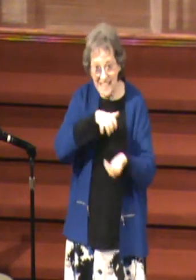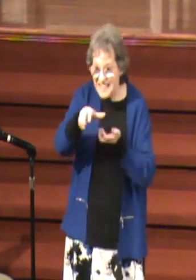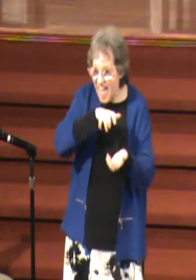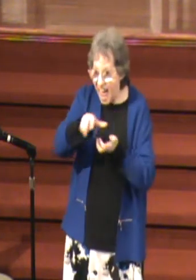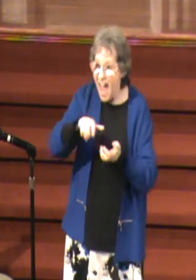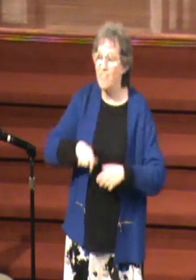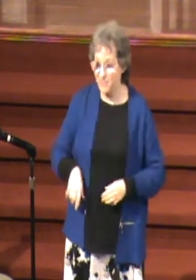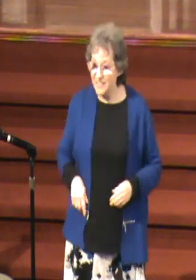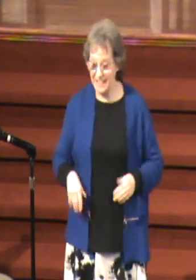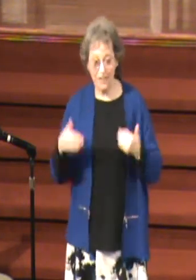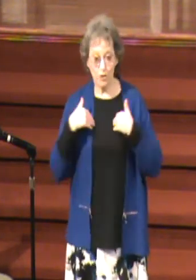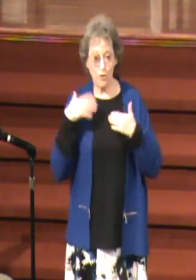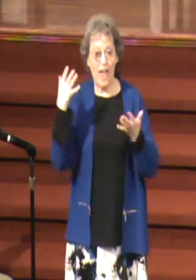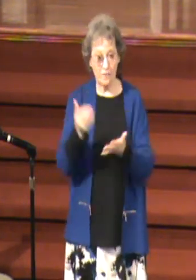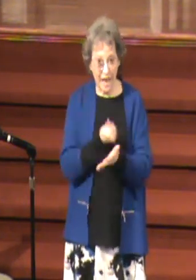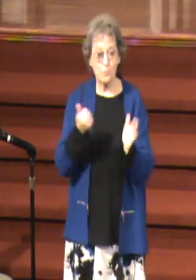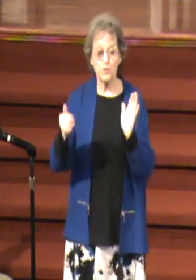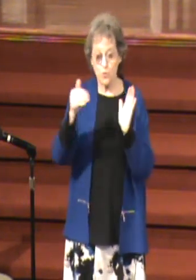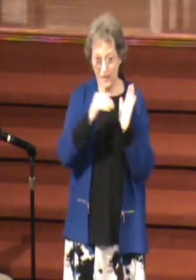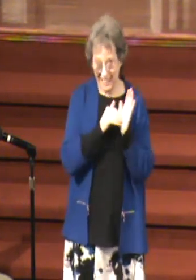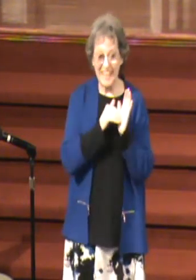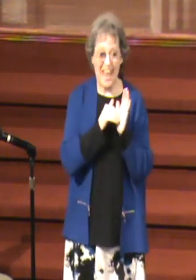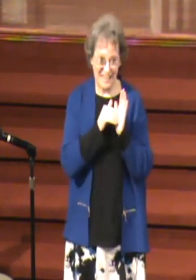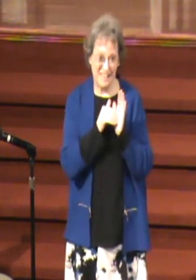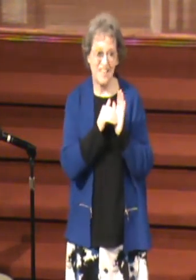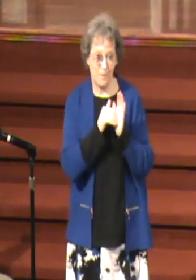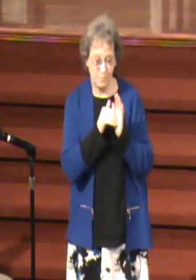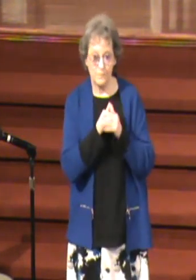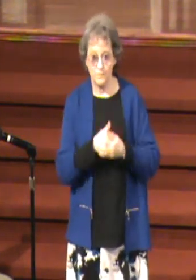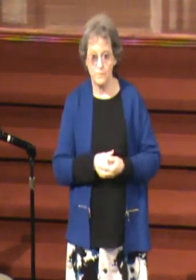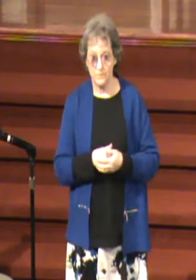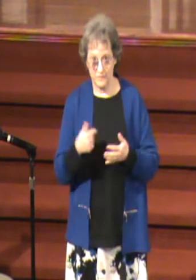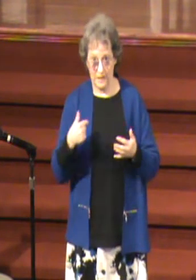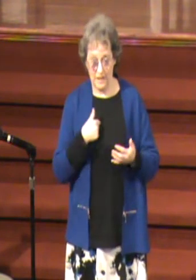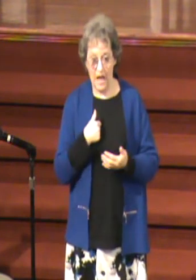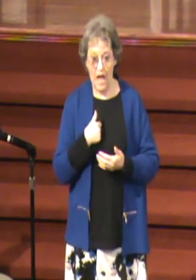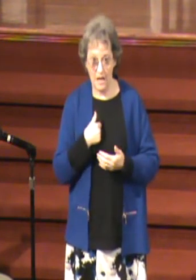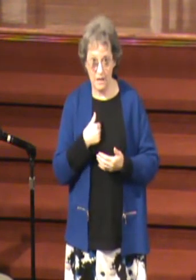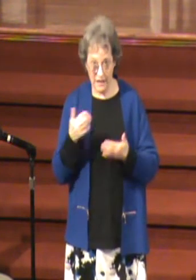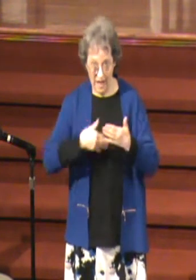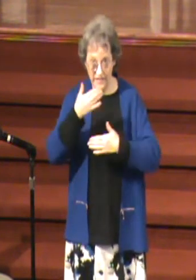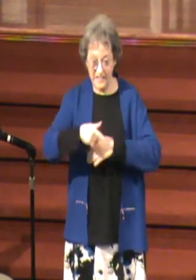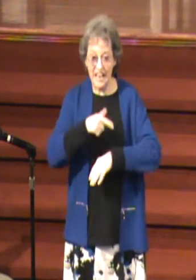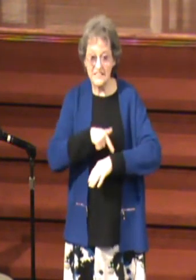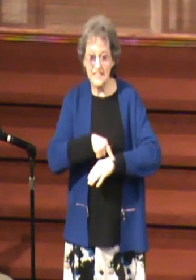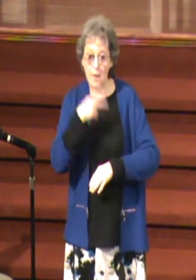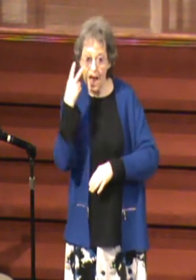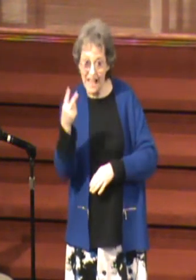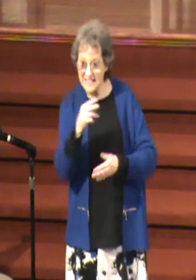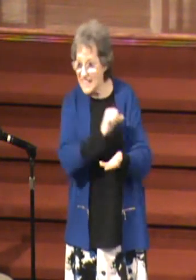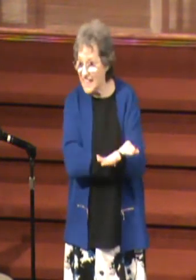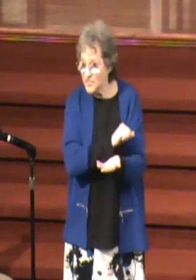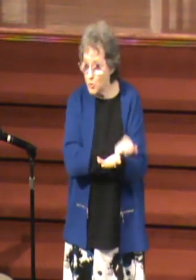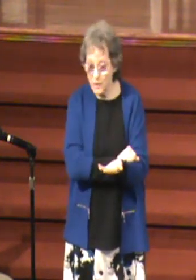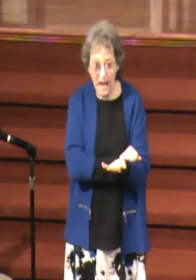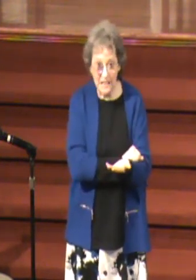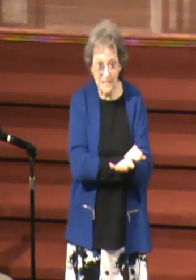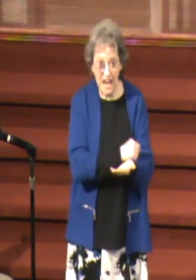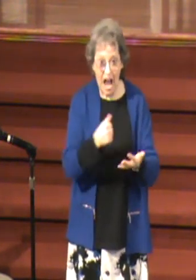that opportunity again. I want, the next time I see Antionette, I want that moment